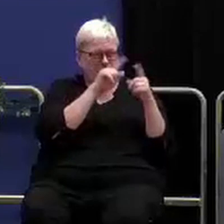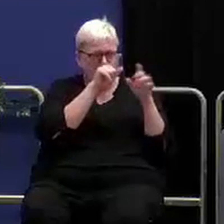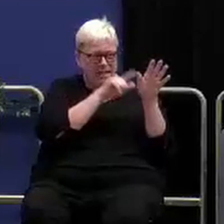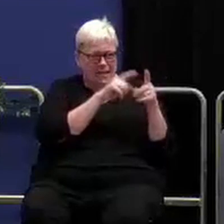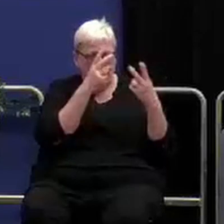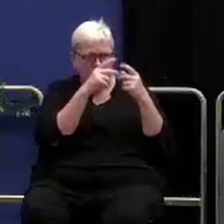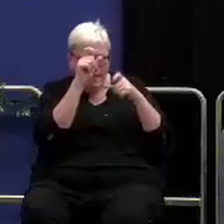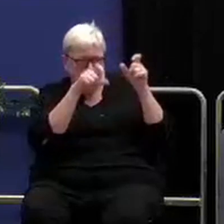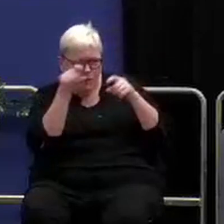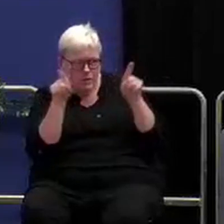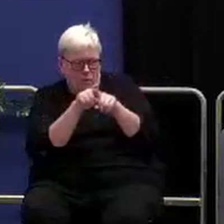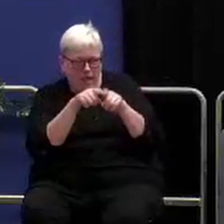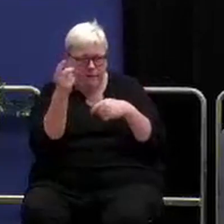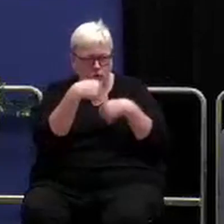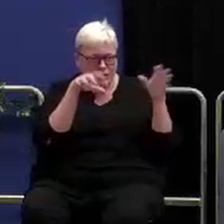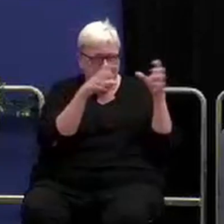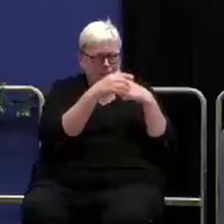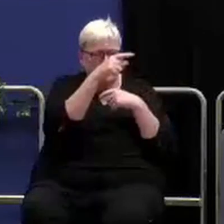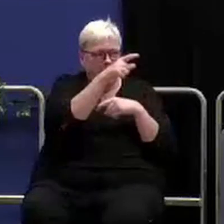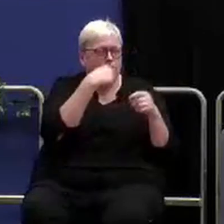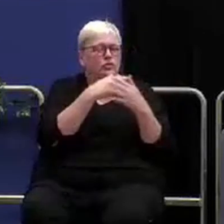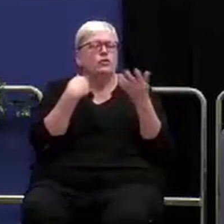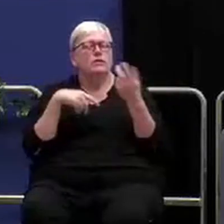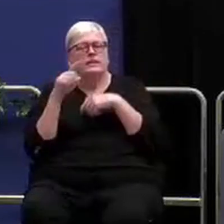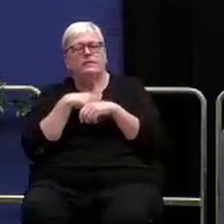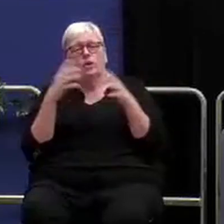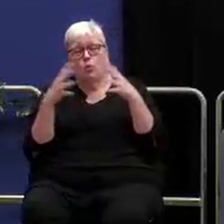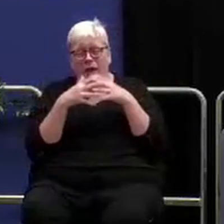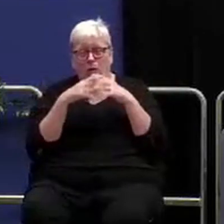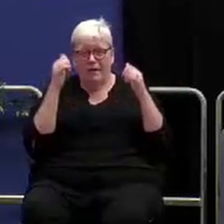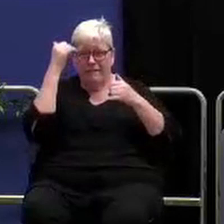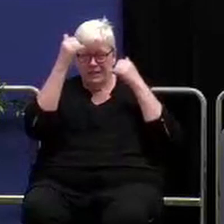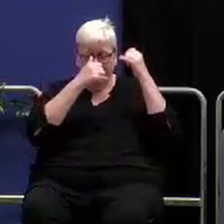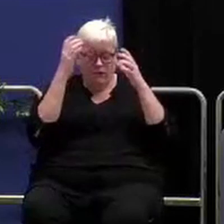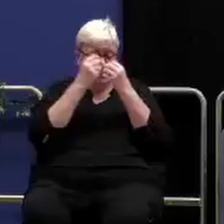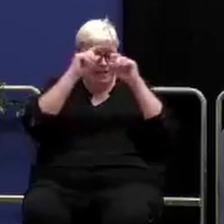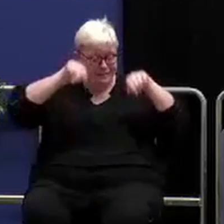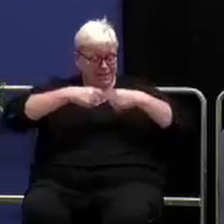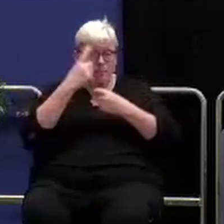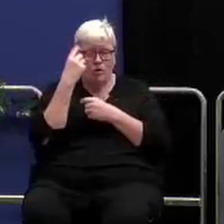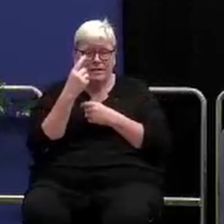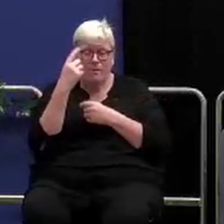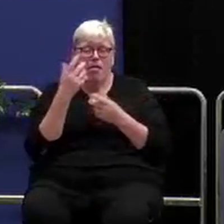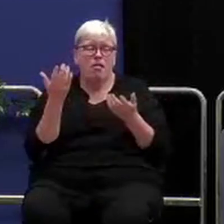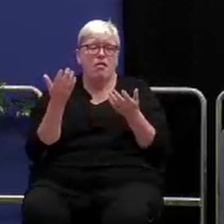so thank you guys. And generally the WayWORD Festival folk for making all this possible.